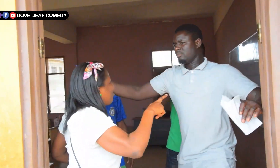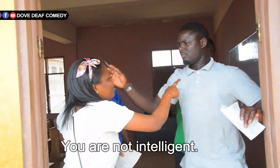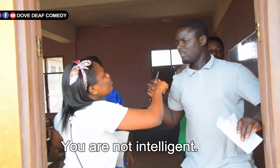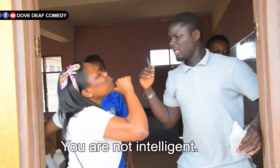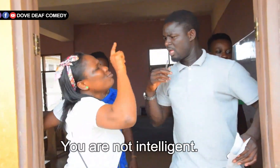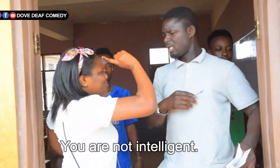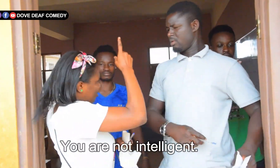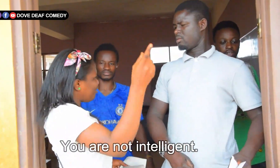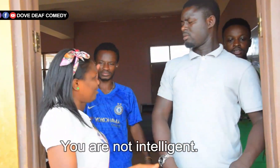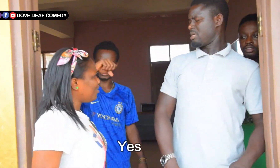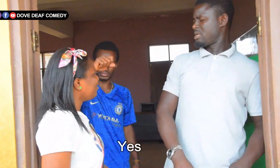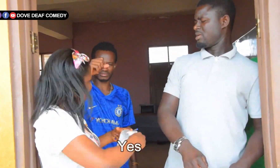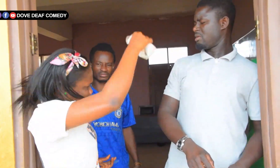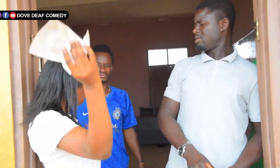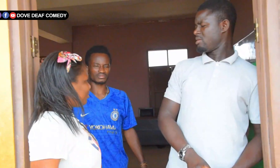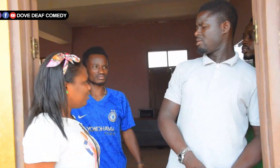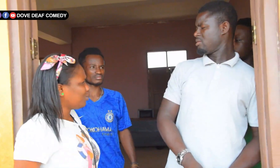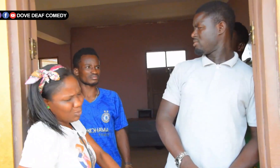You are not intelligent. Yes.